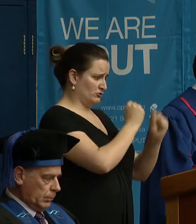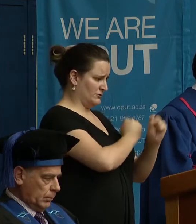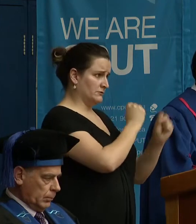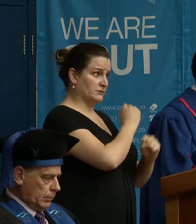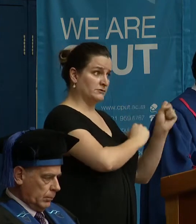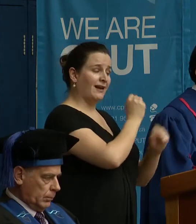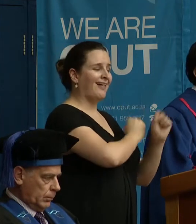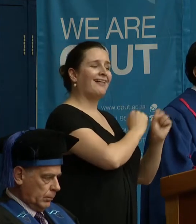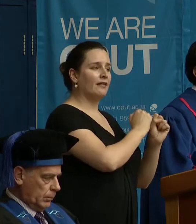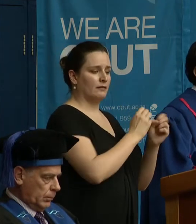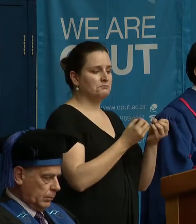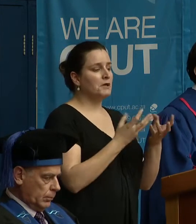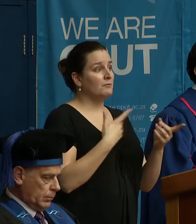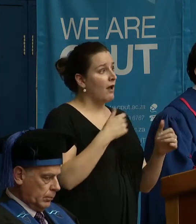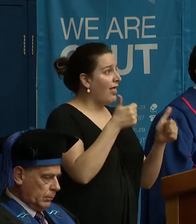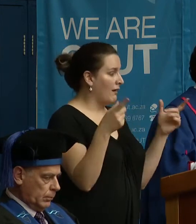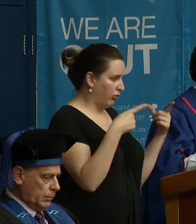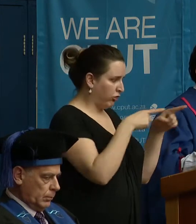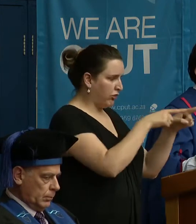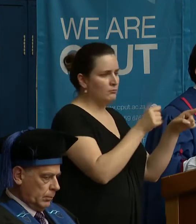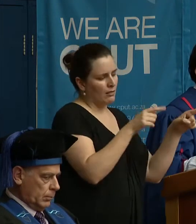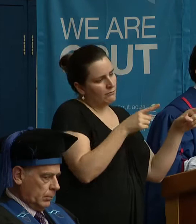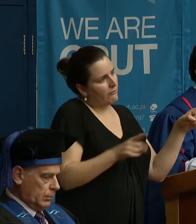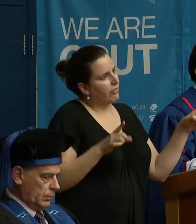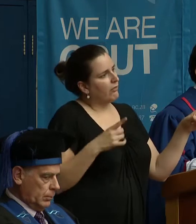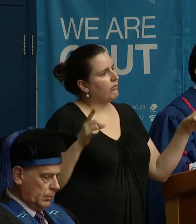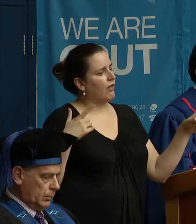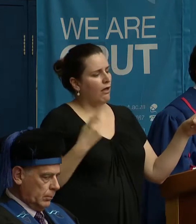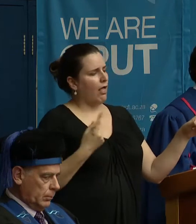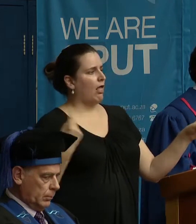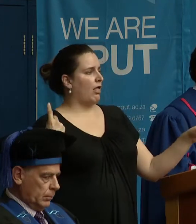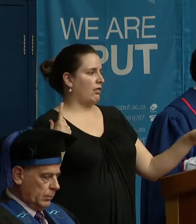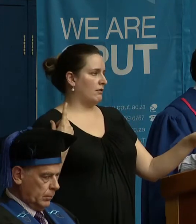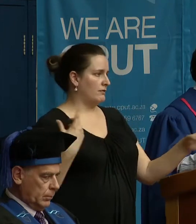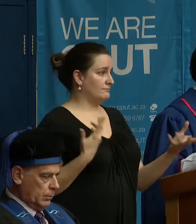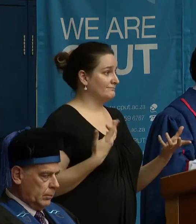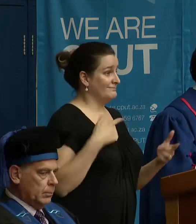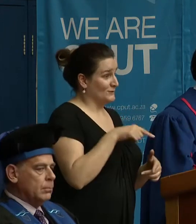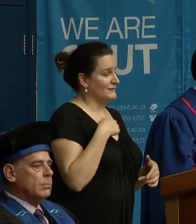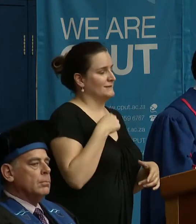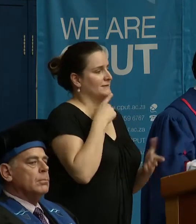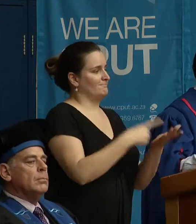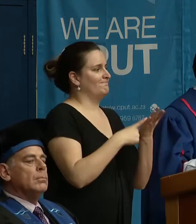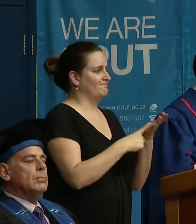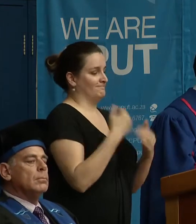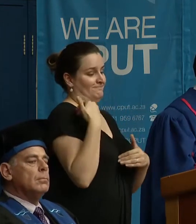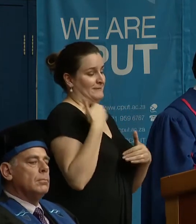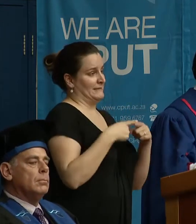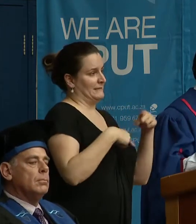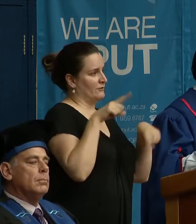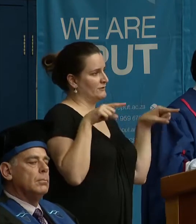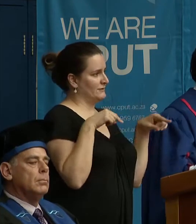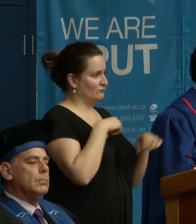some are likely to win while others may lose. And in fact, this was the subject of great discussion at the Davos conference earlier this year,